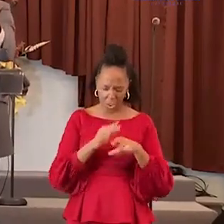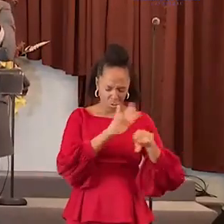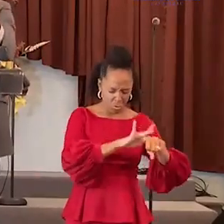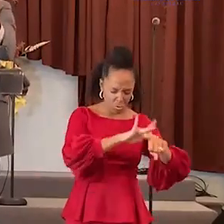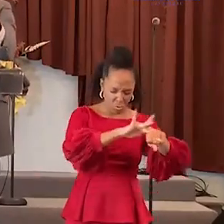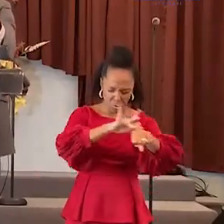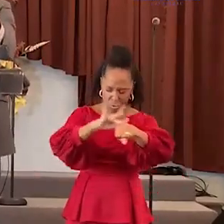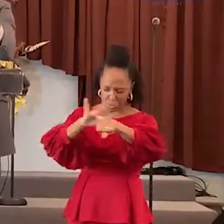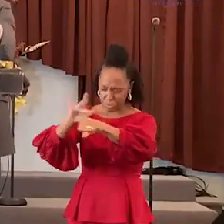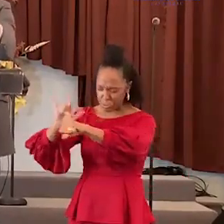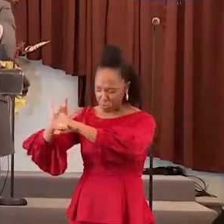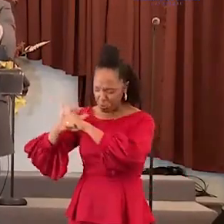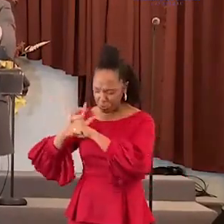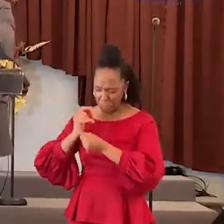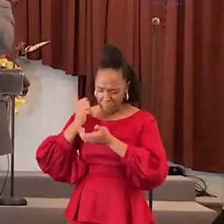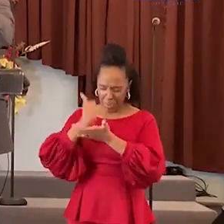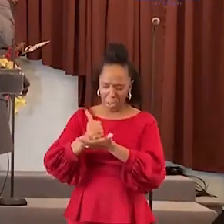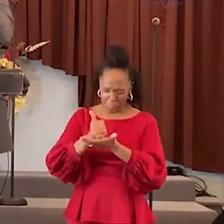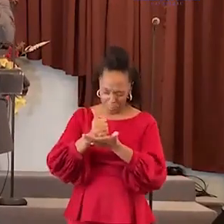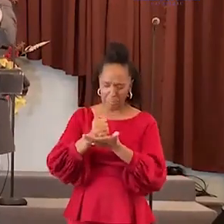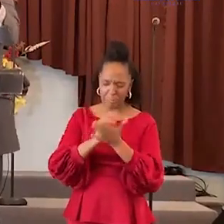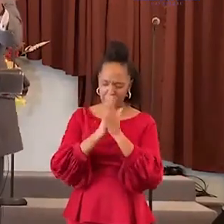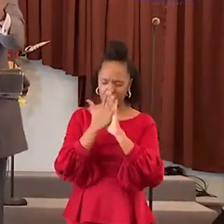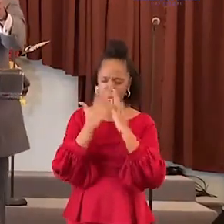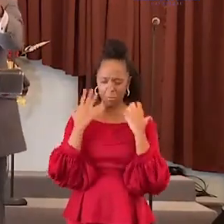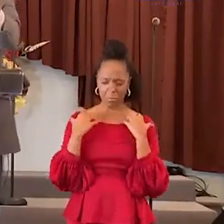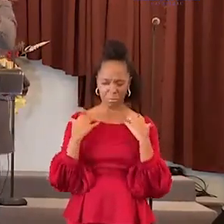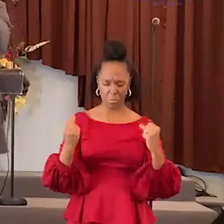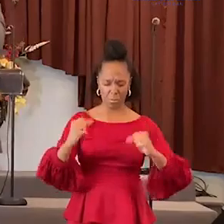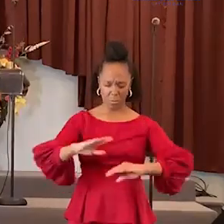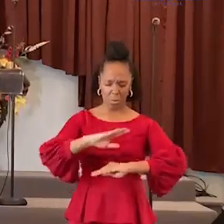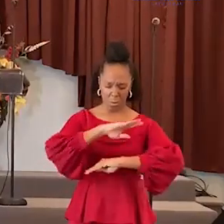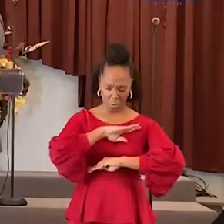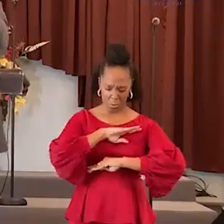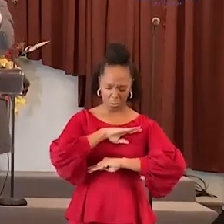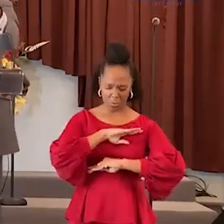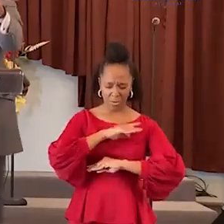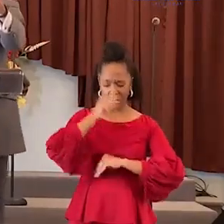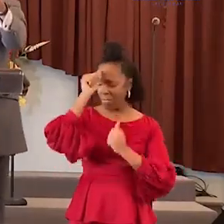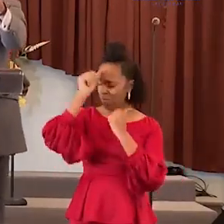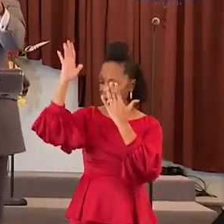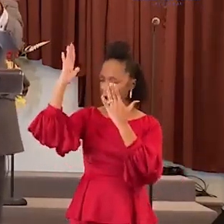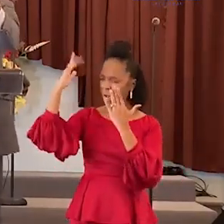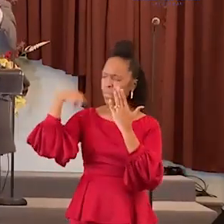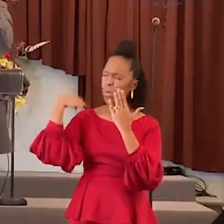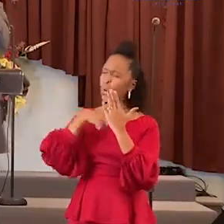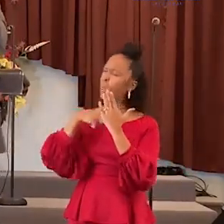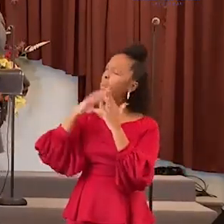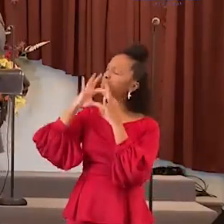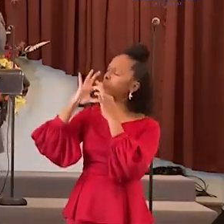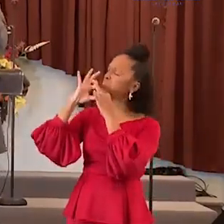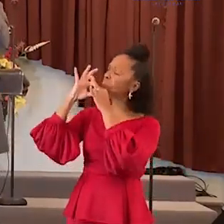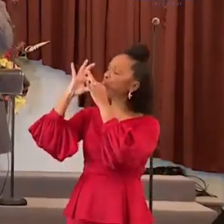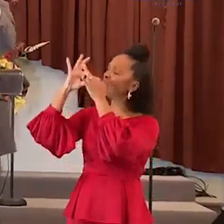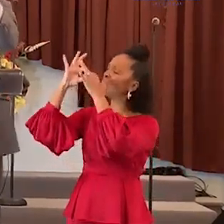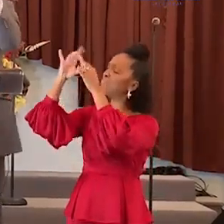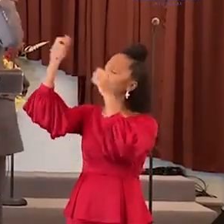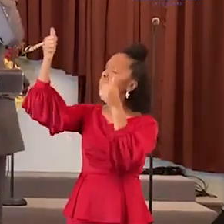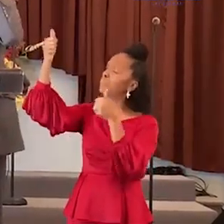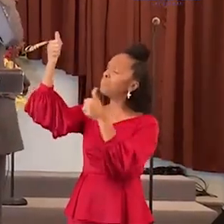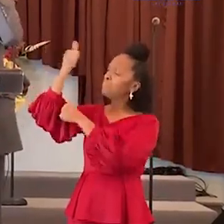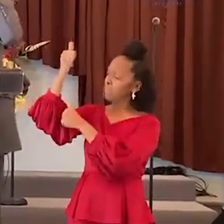whole. Father, we stretch our hand to thee. No other help we know. You withdraw yourself from us,